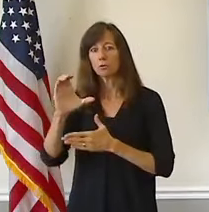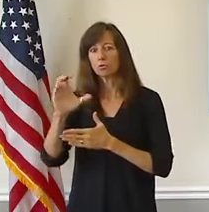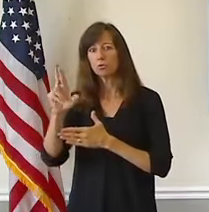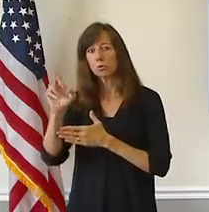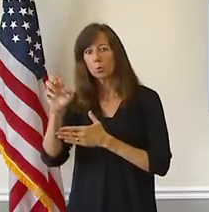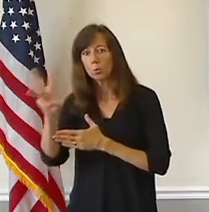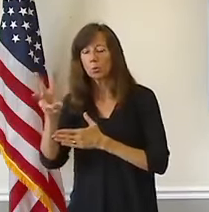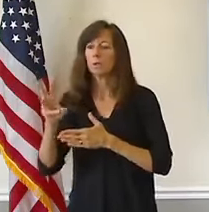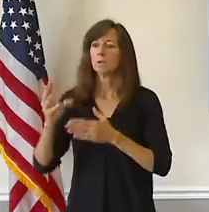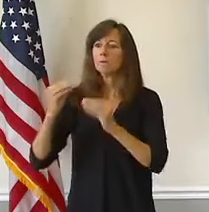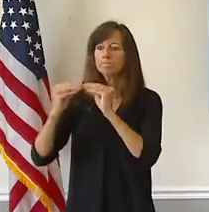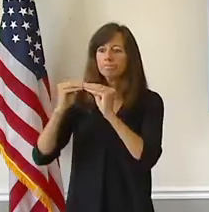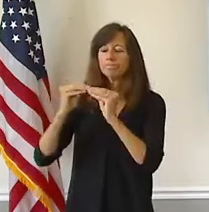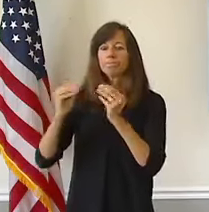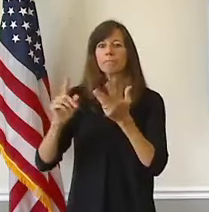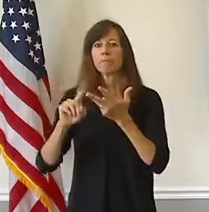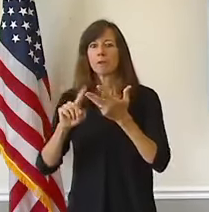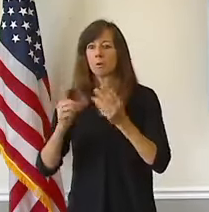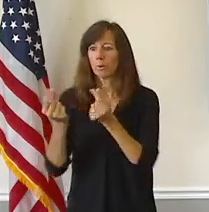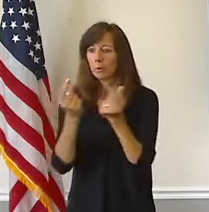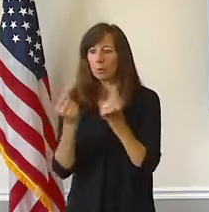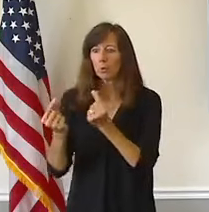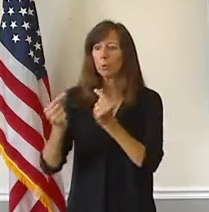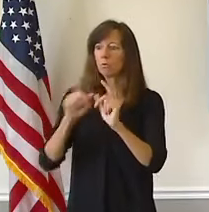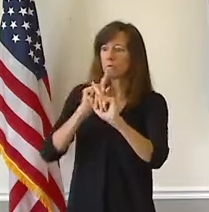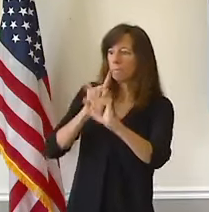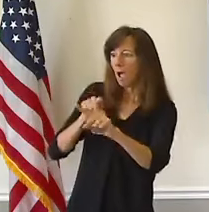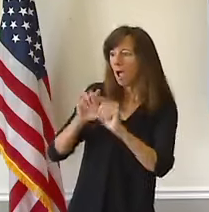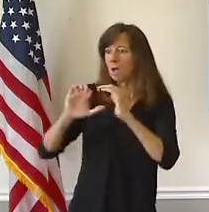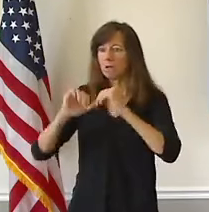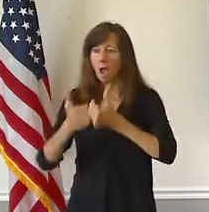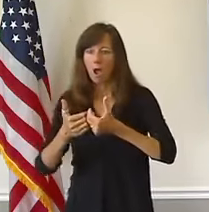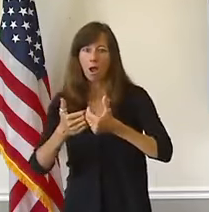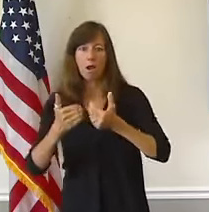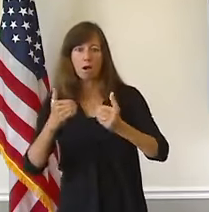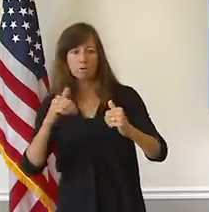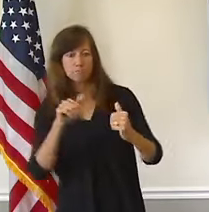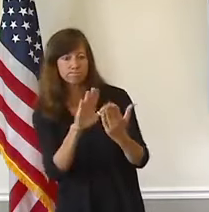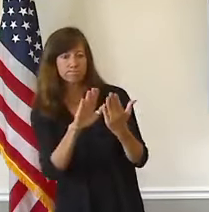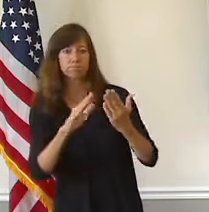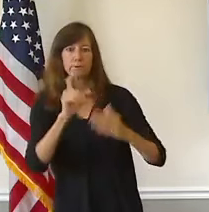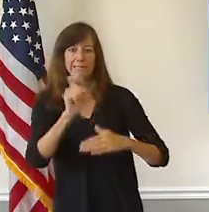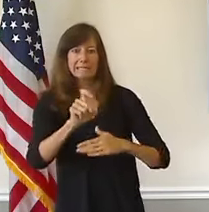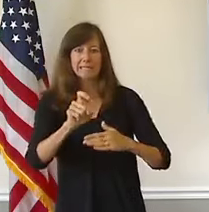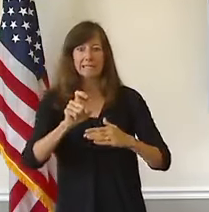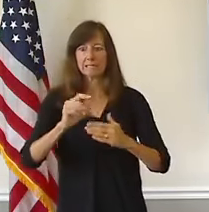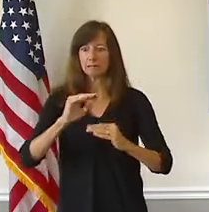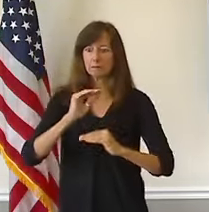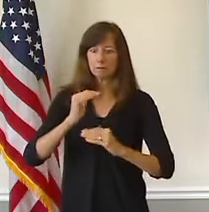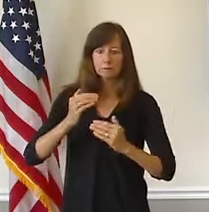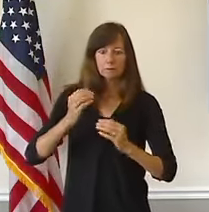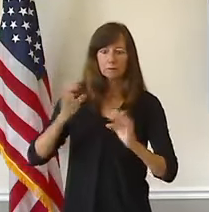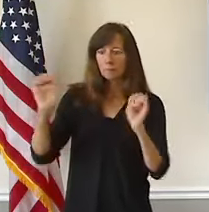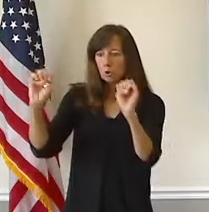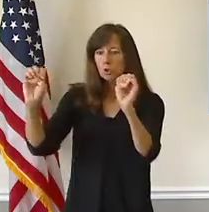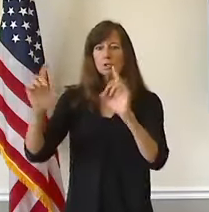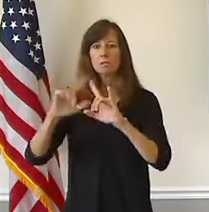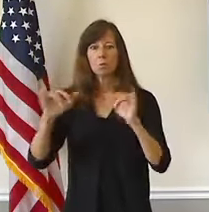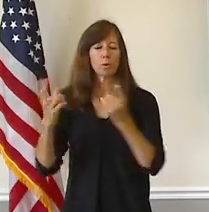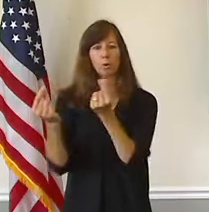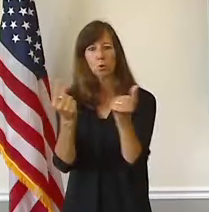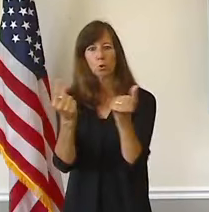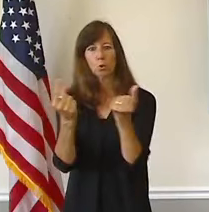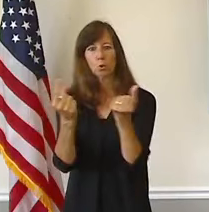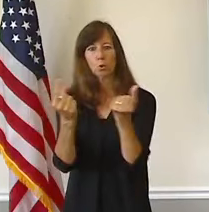response, to address unmet needs, to react to any ongoing problems. We had those same calls with this storm, had regular